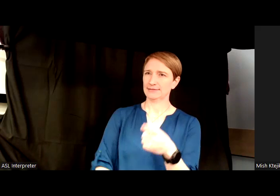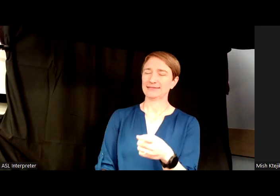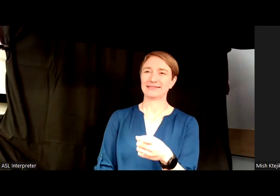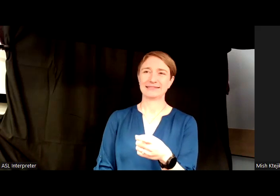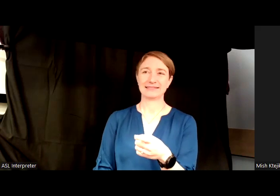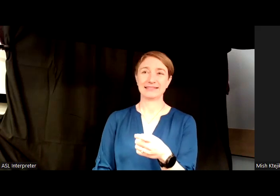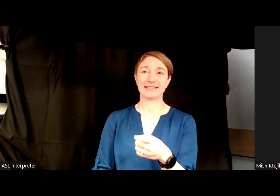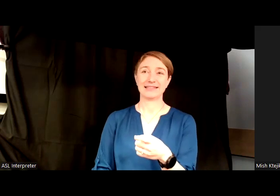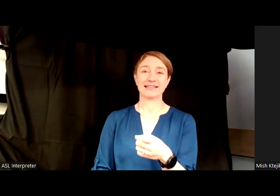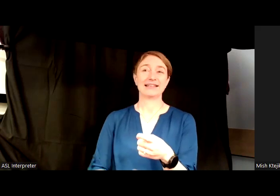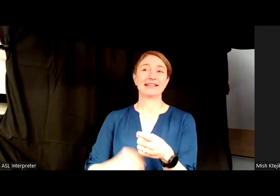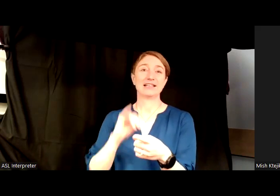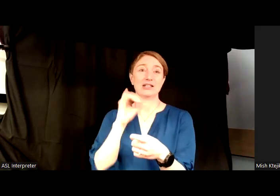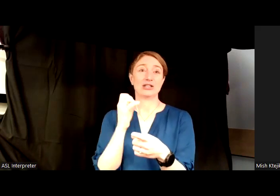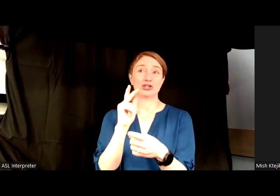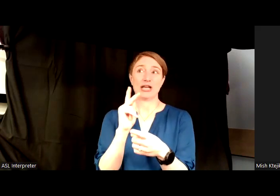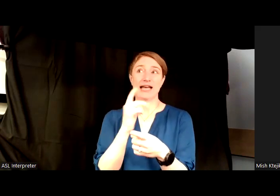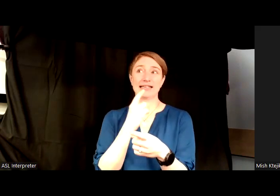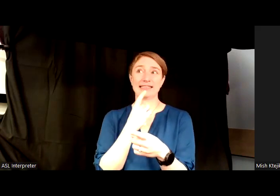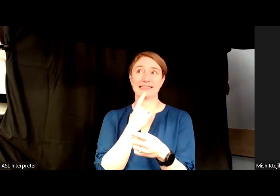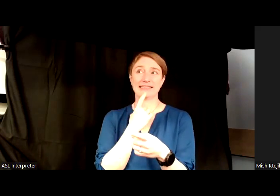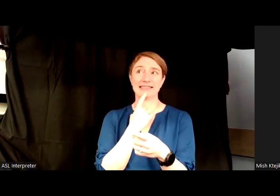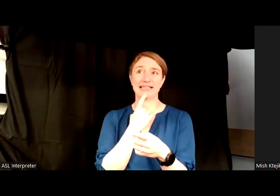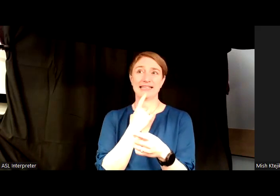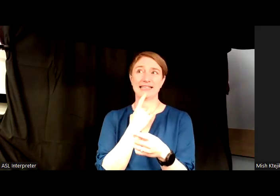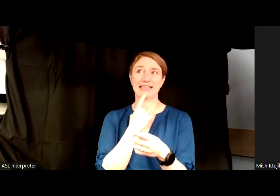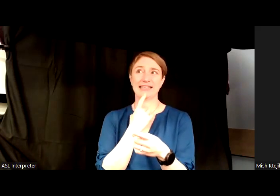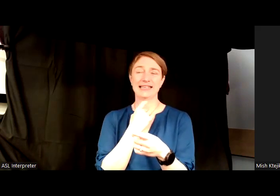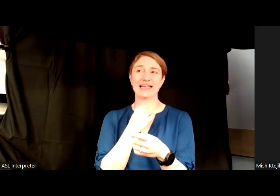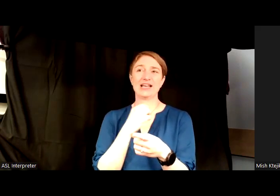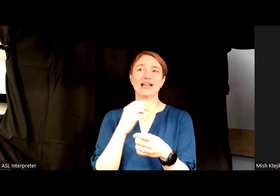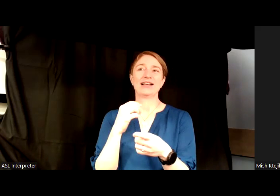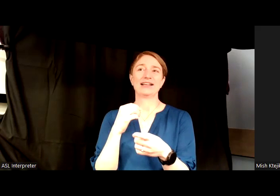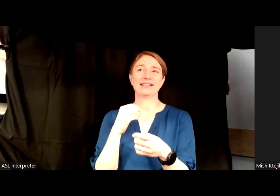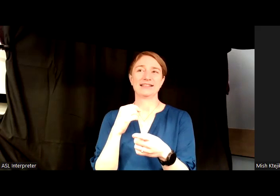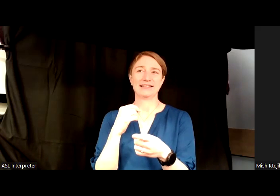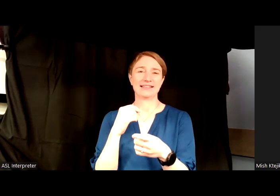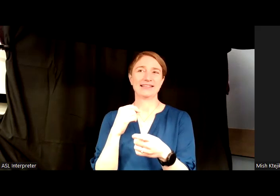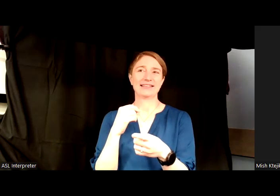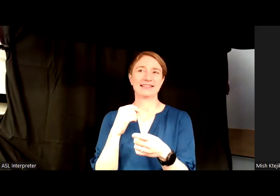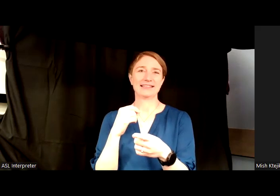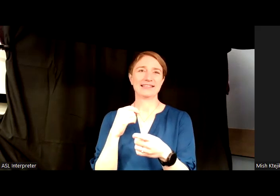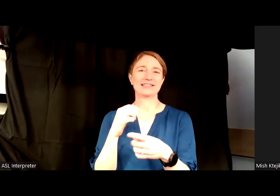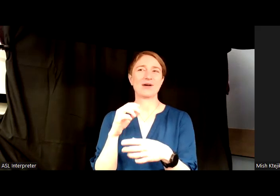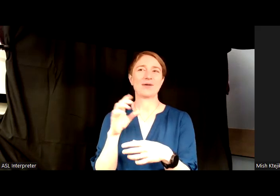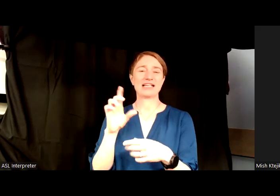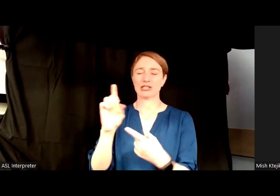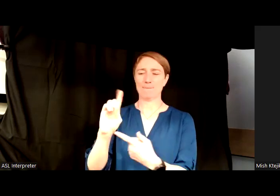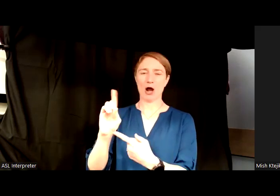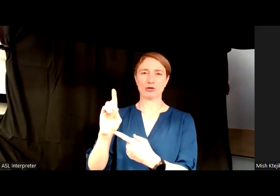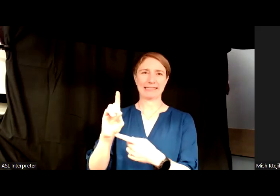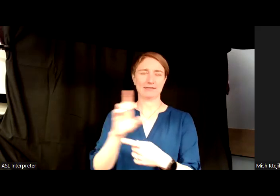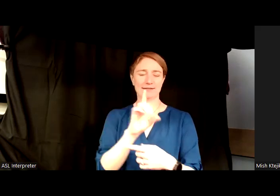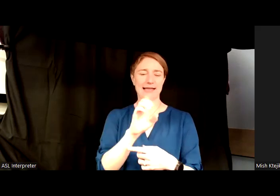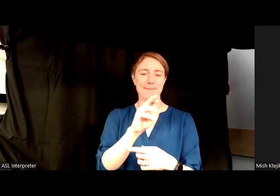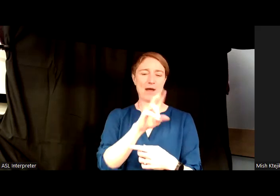Well, I'll follow Darcy. This is it's democracy. Oh, So the that's democracy, excuse me, but also the name sign of Darcy. I'll